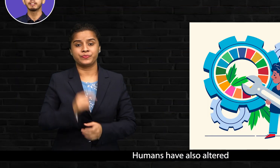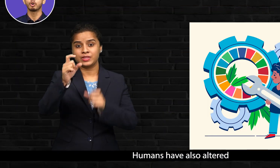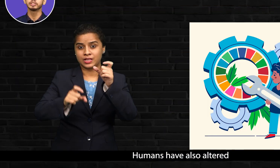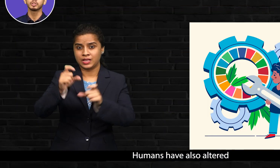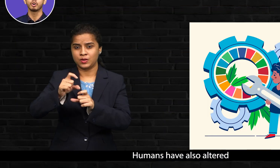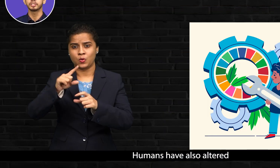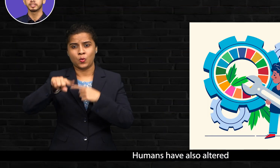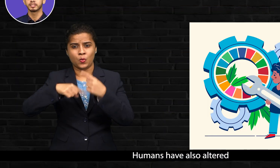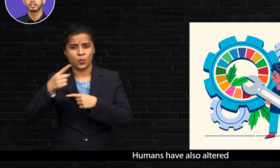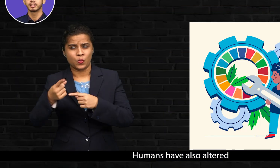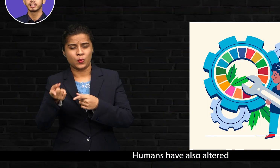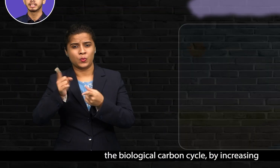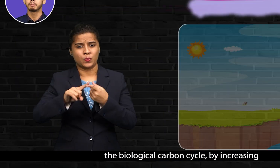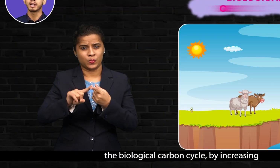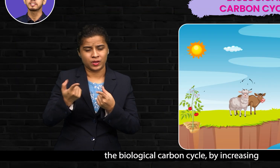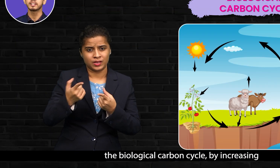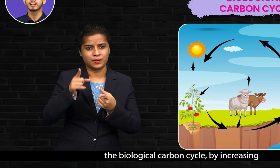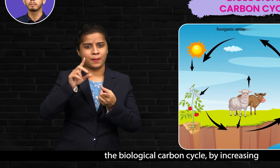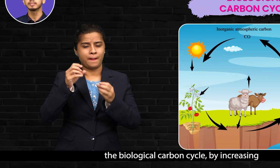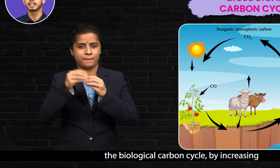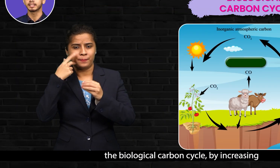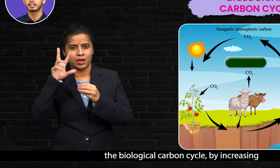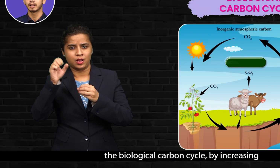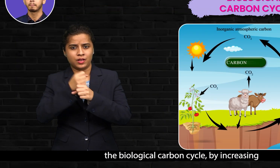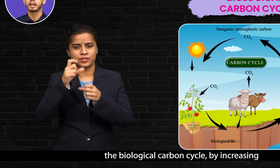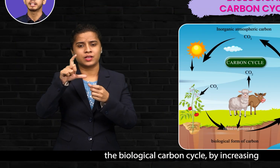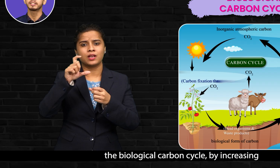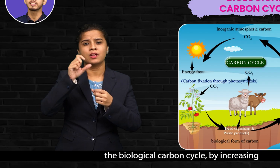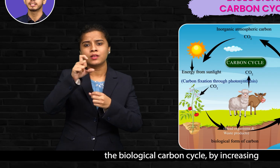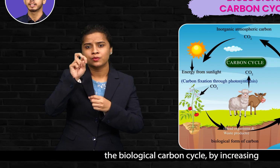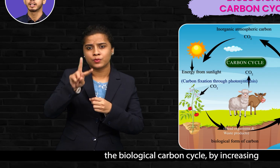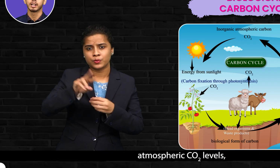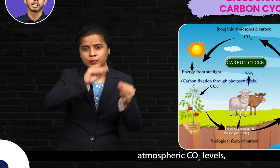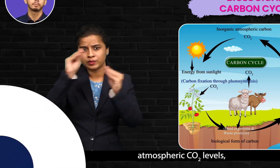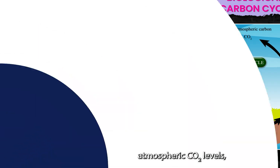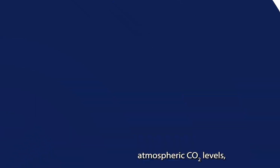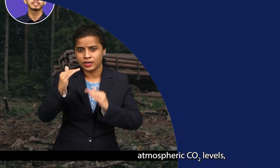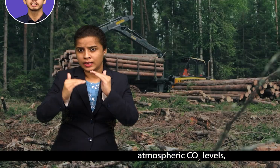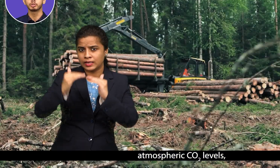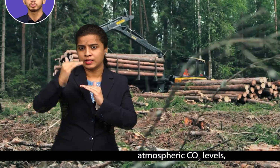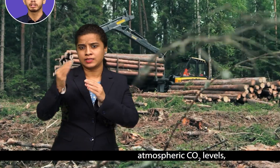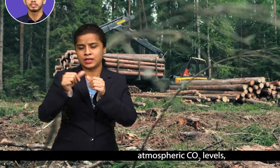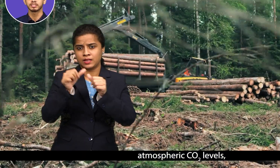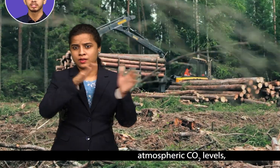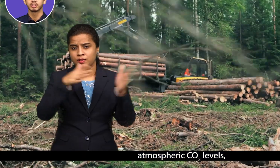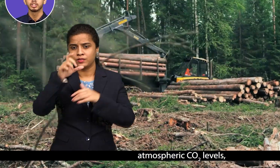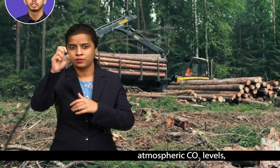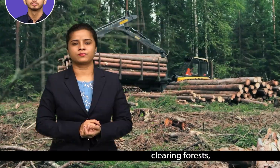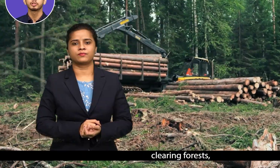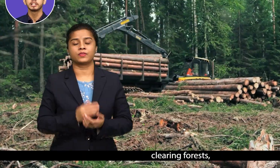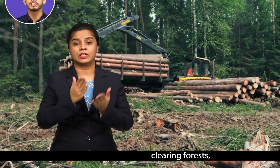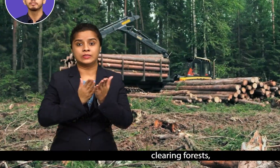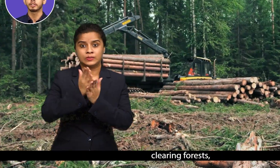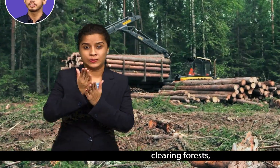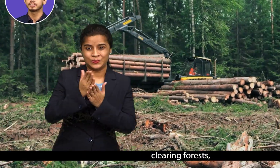Humans have also altered the biological carbon cycle by increasing atmospheric CO2 levels